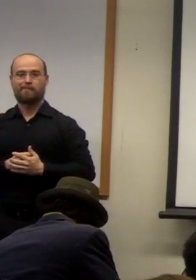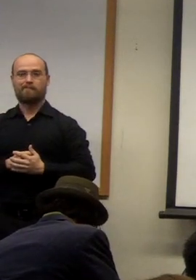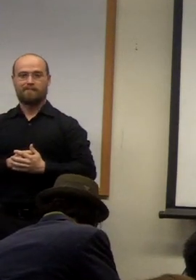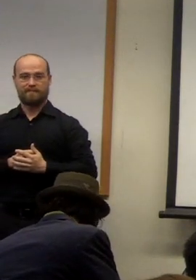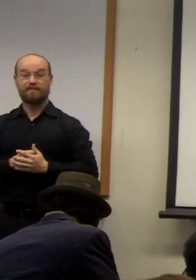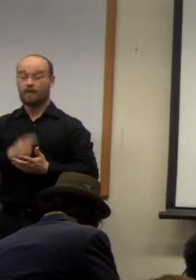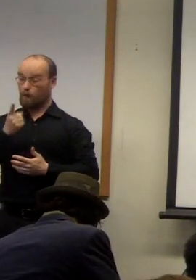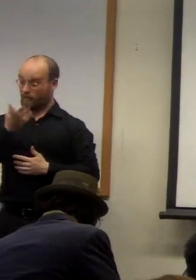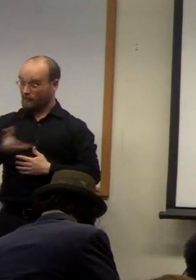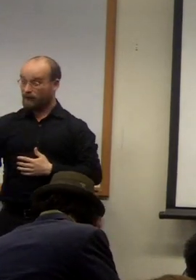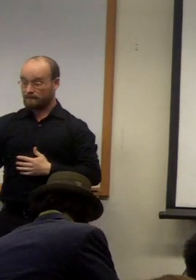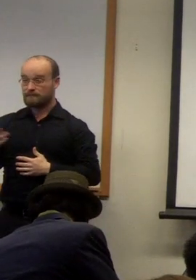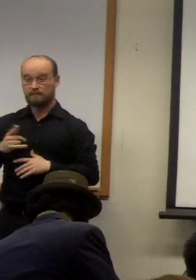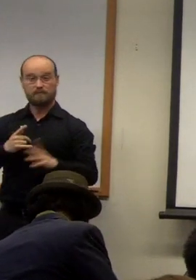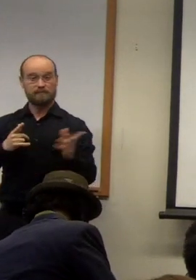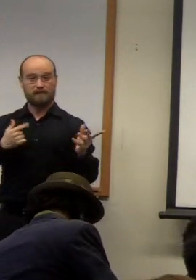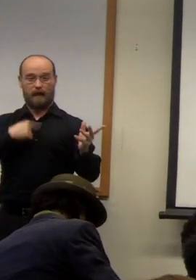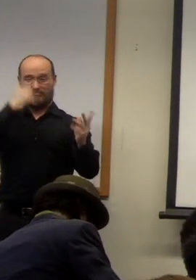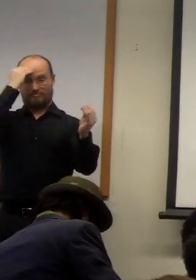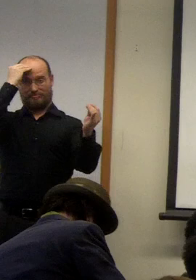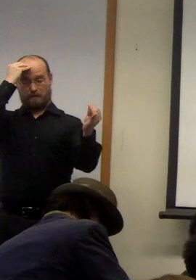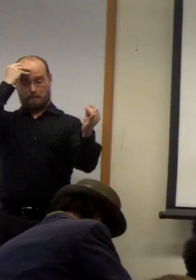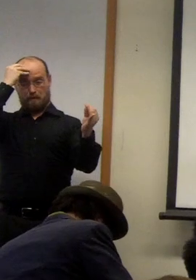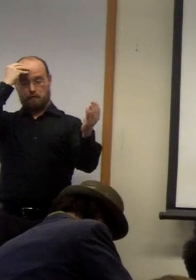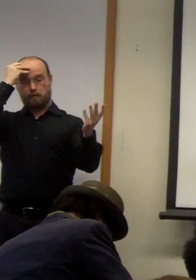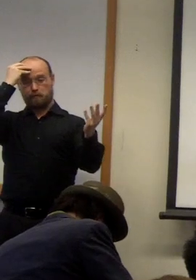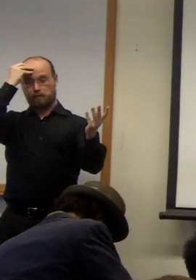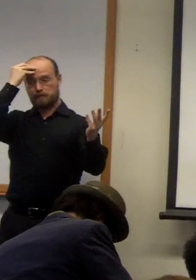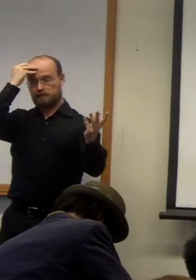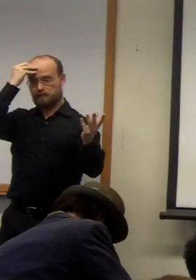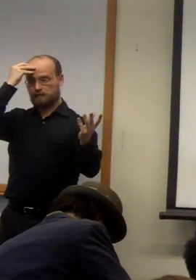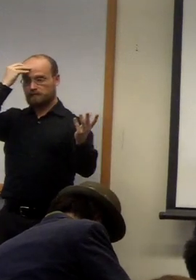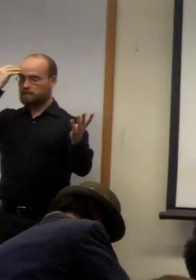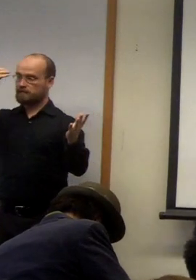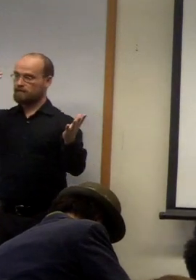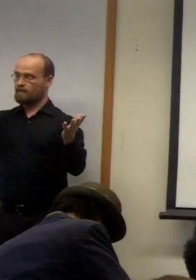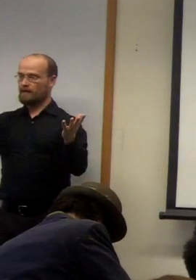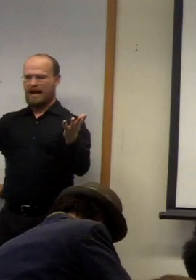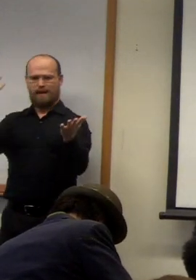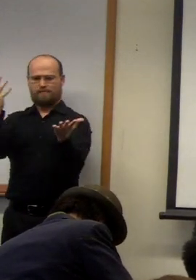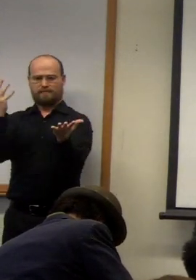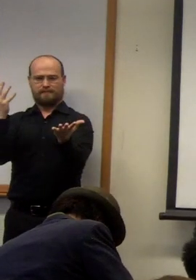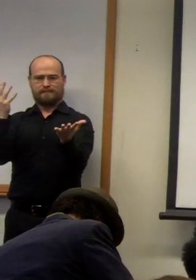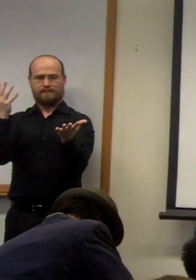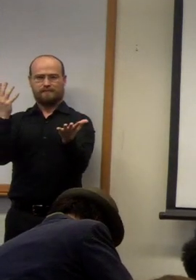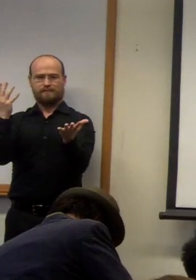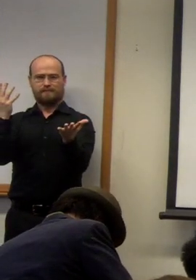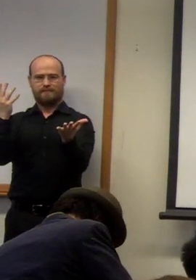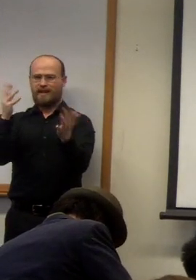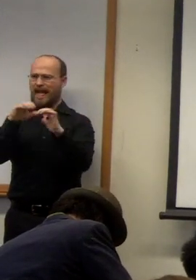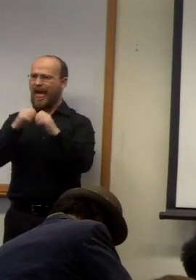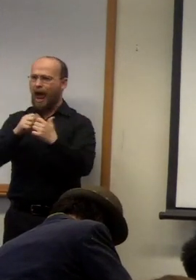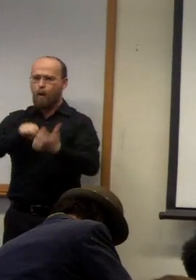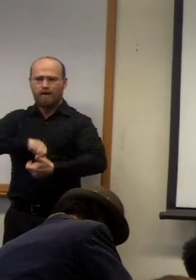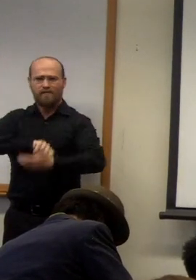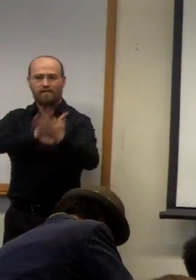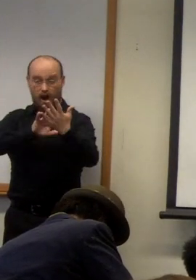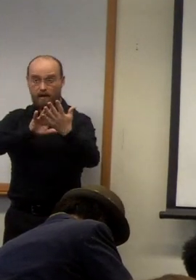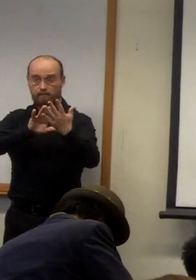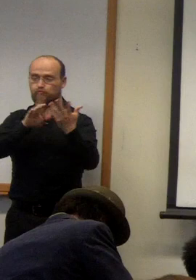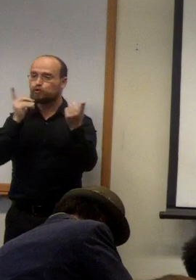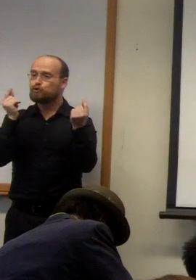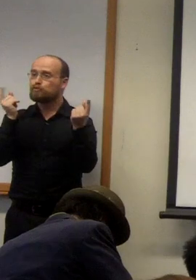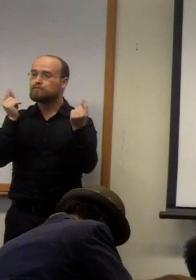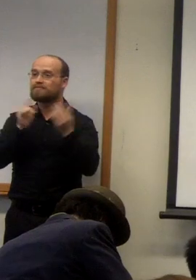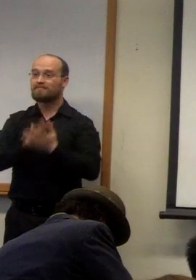And one thing definitely is that I even think about, you know, things, as far as things to do in regards to maybe ways that we can confront this, is that our